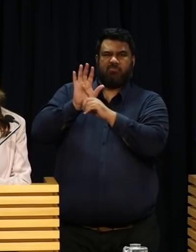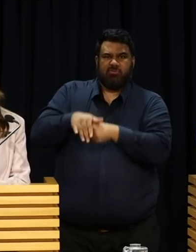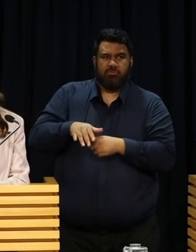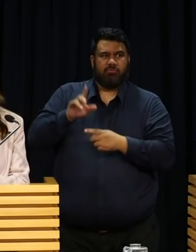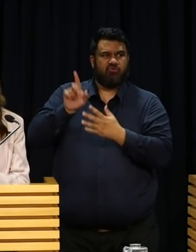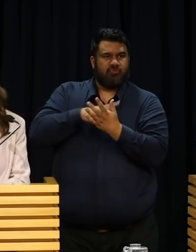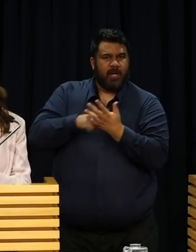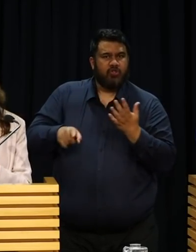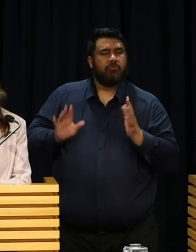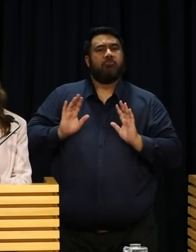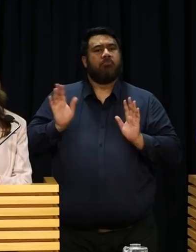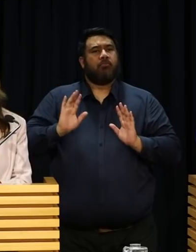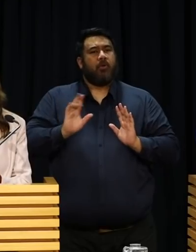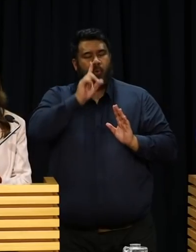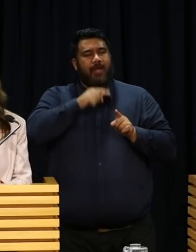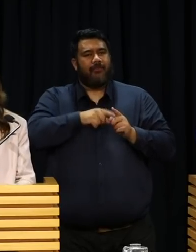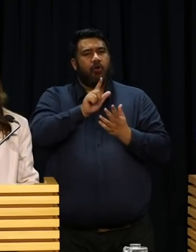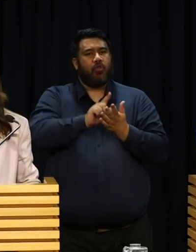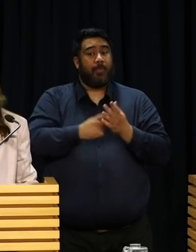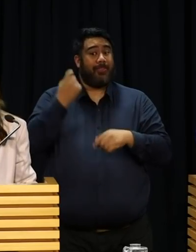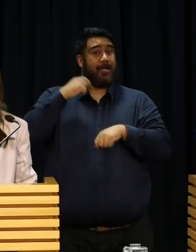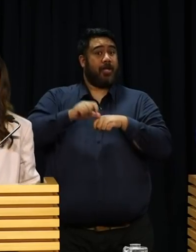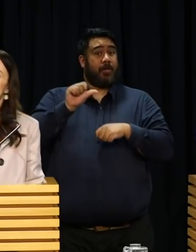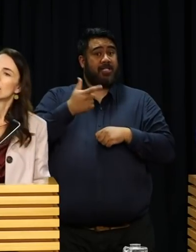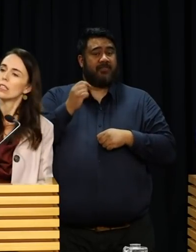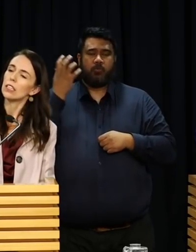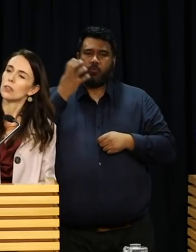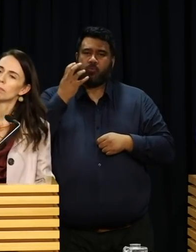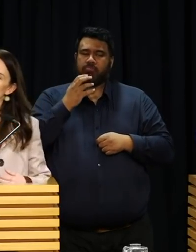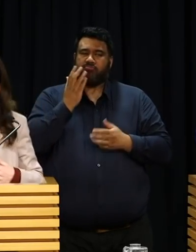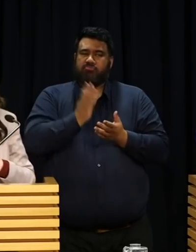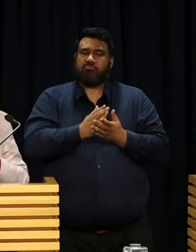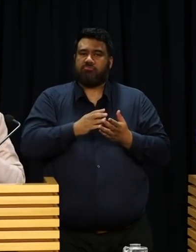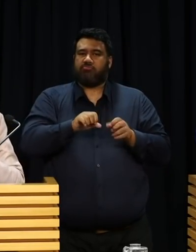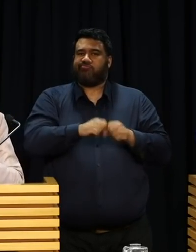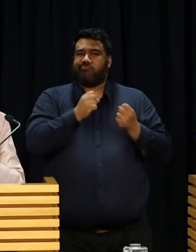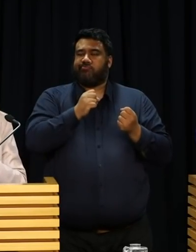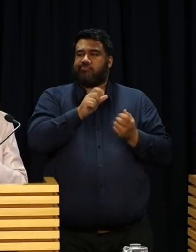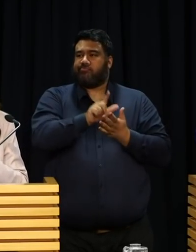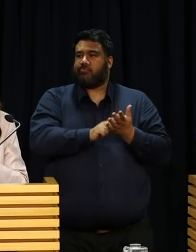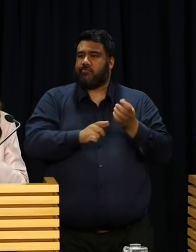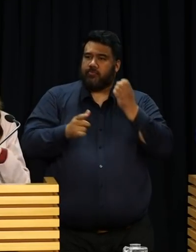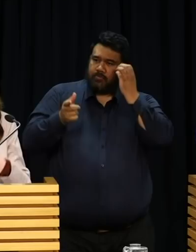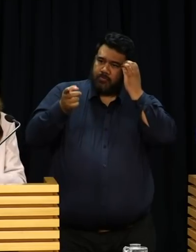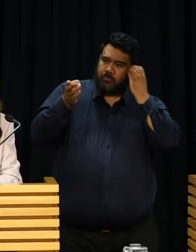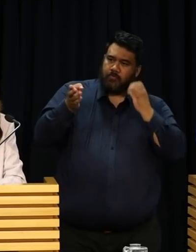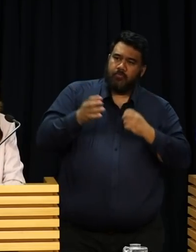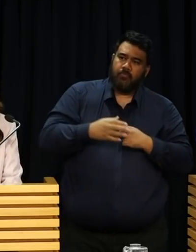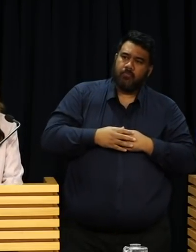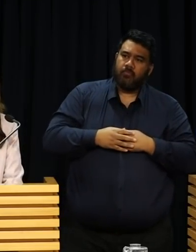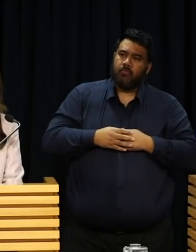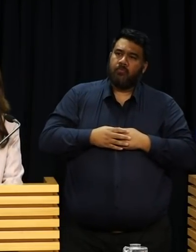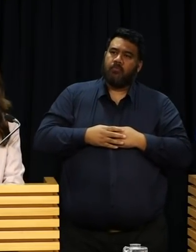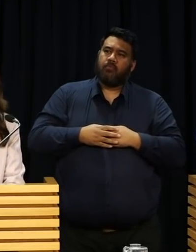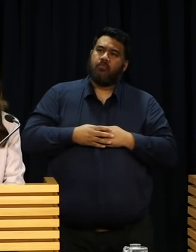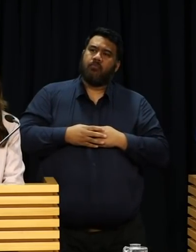traumatising experiences in the way that the Dawn Raids did in the 1970s. Did this conversation come up in the last parliamentary term and you didn't get it through